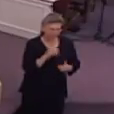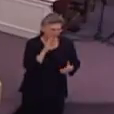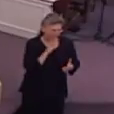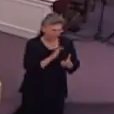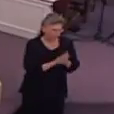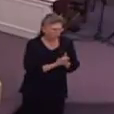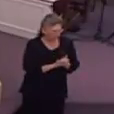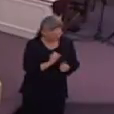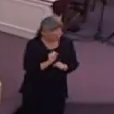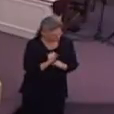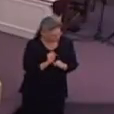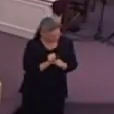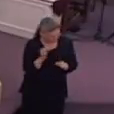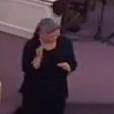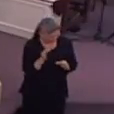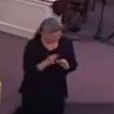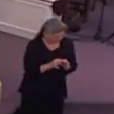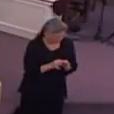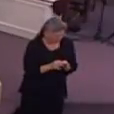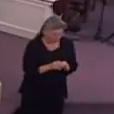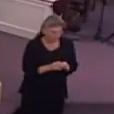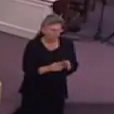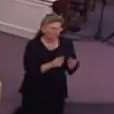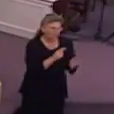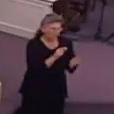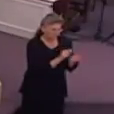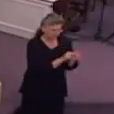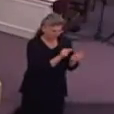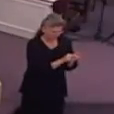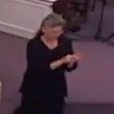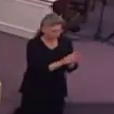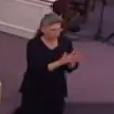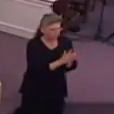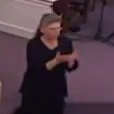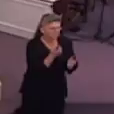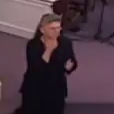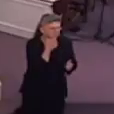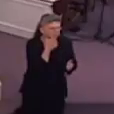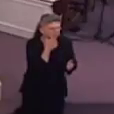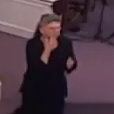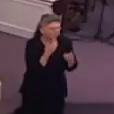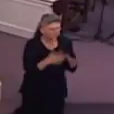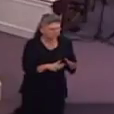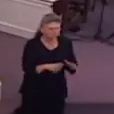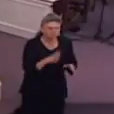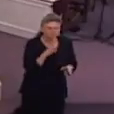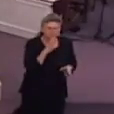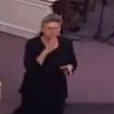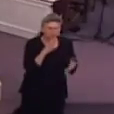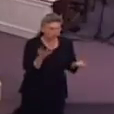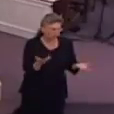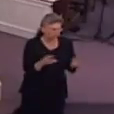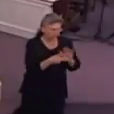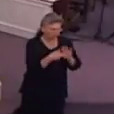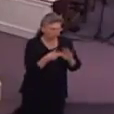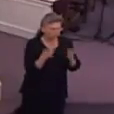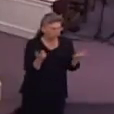had labored faithfully with him, published a book that he had just finished. It was called Messy